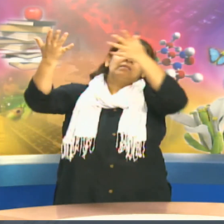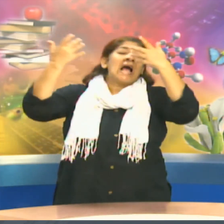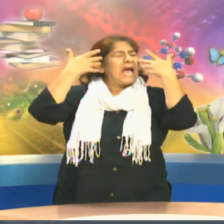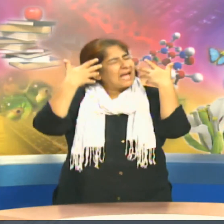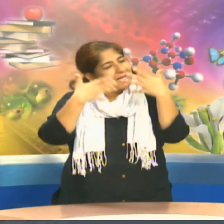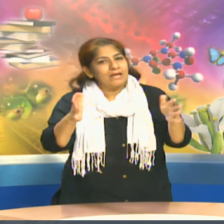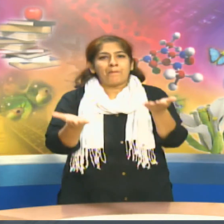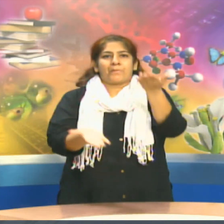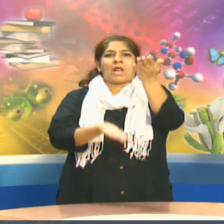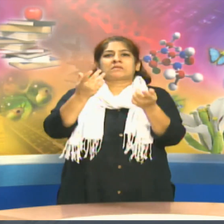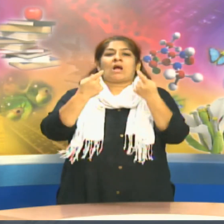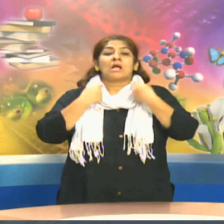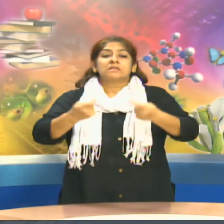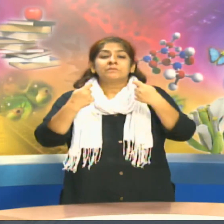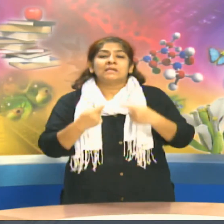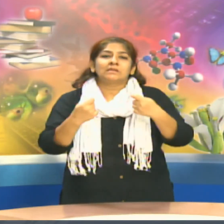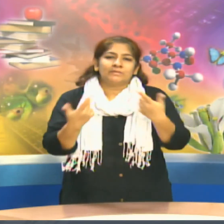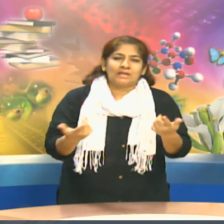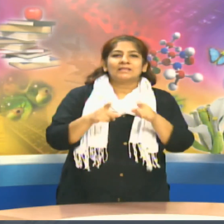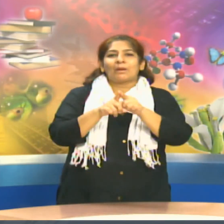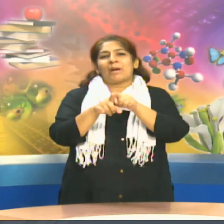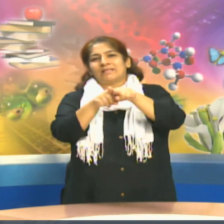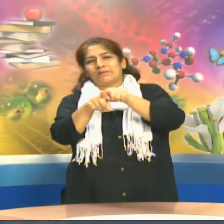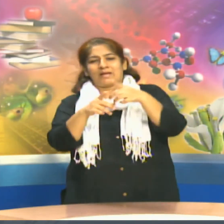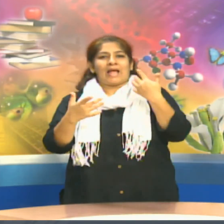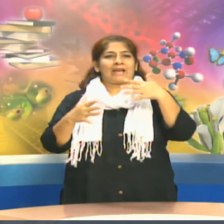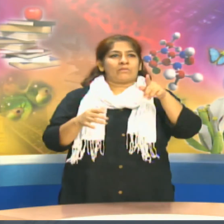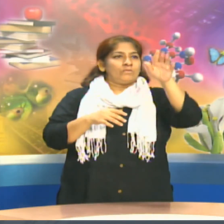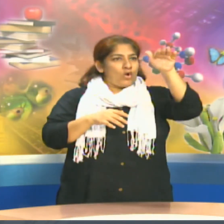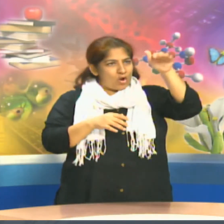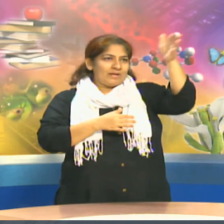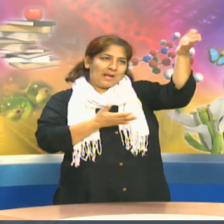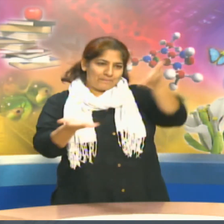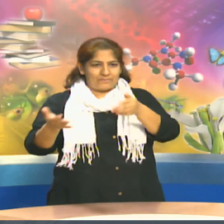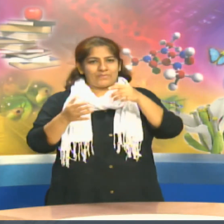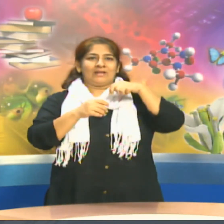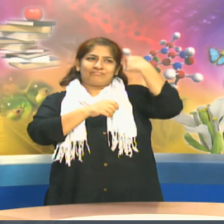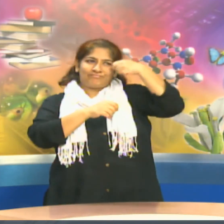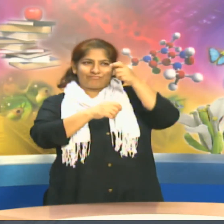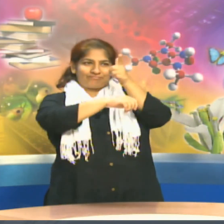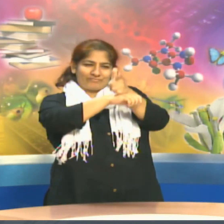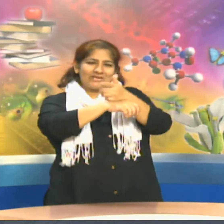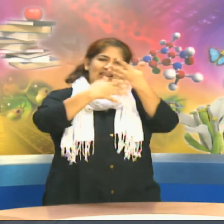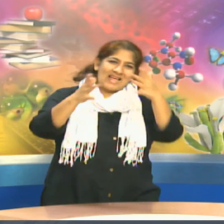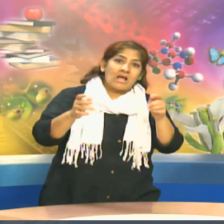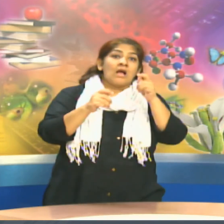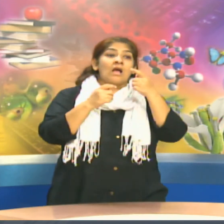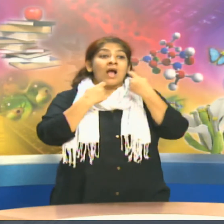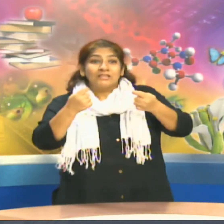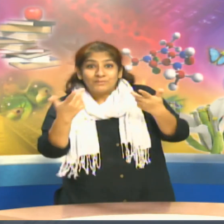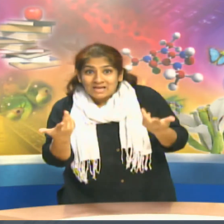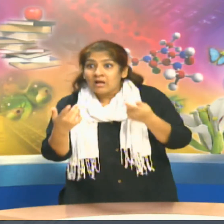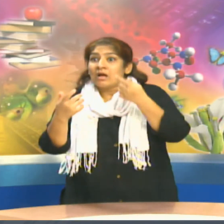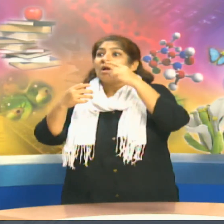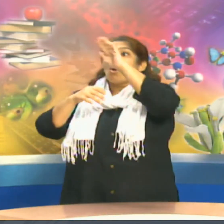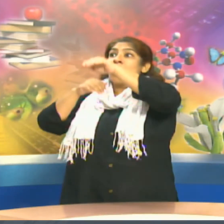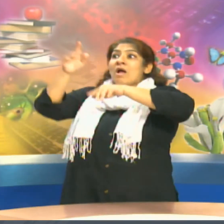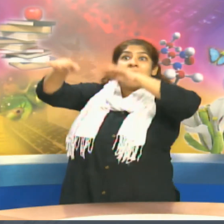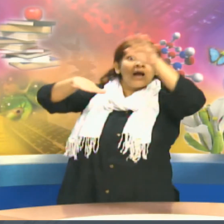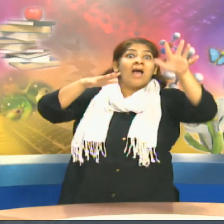for all the expenditure we are doing. So, we call that word as budget. Like we are called for